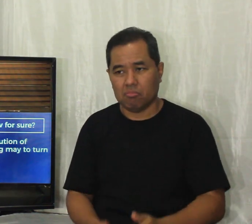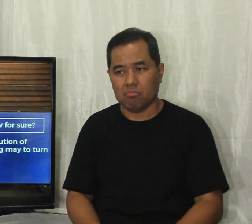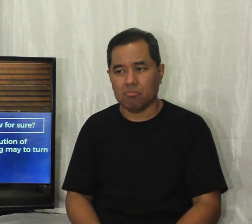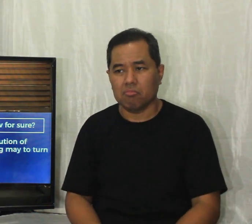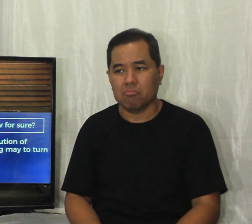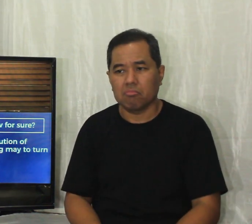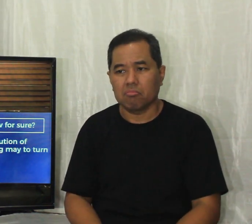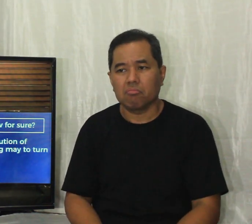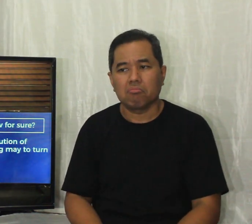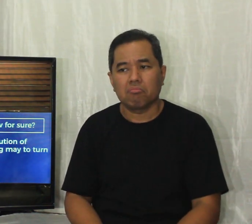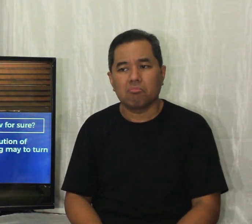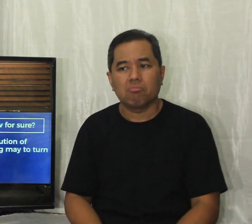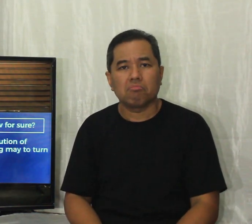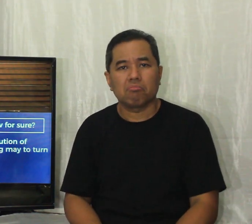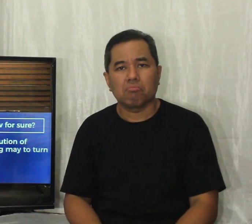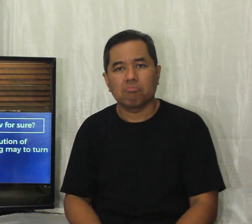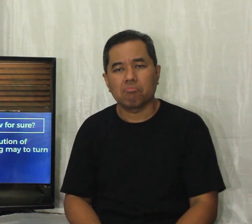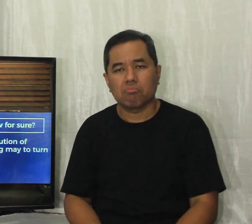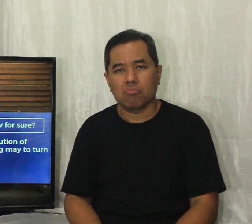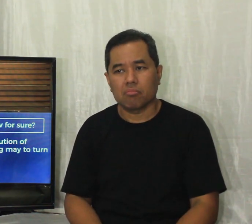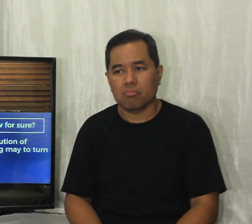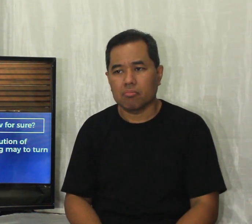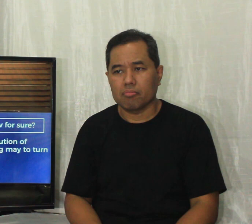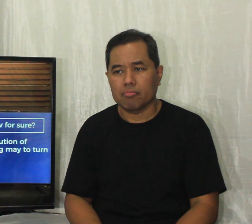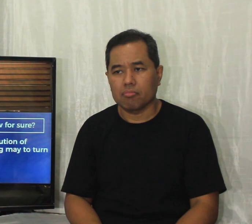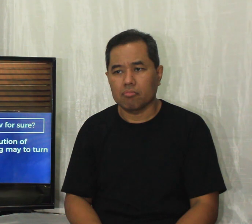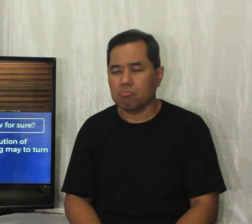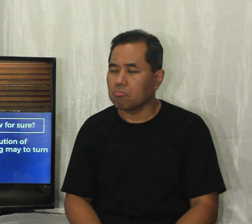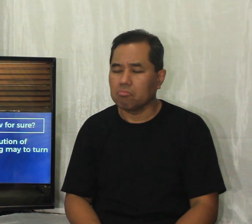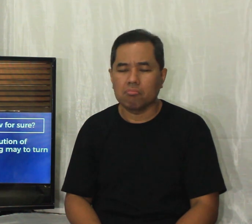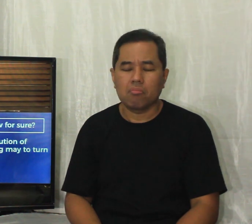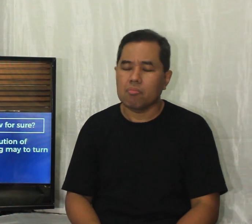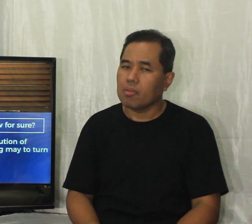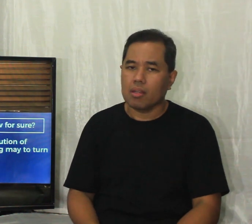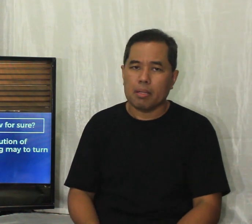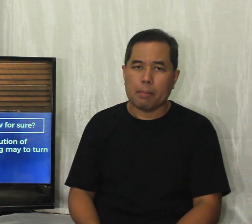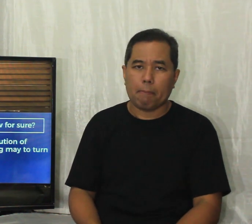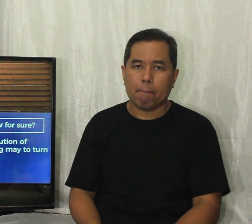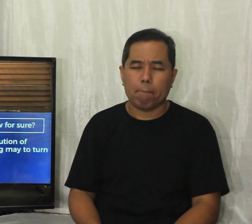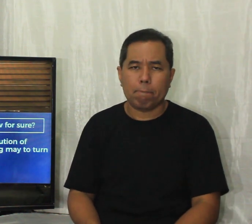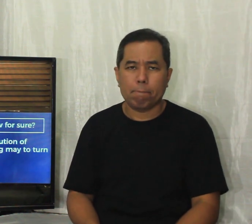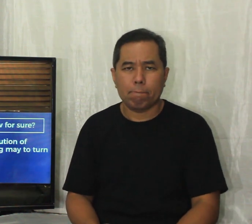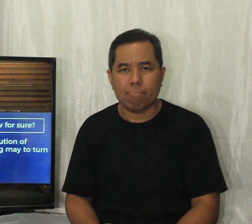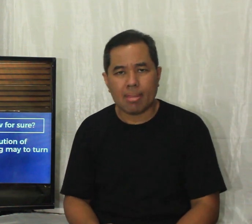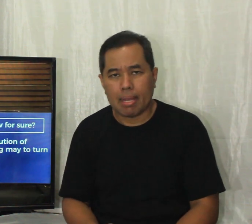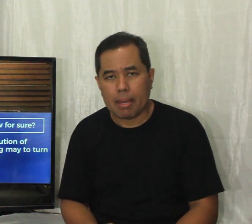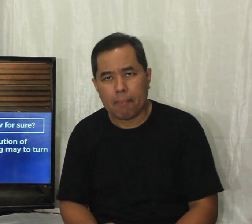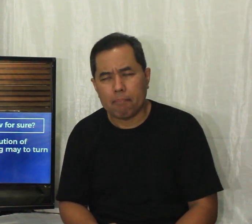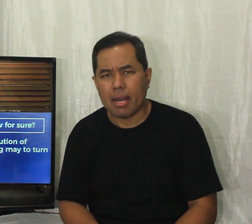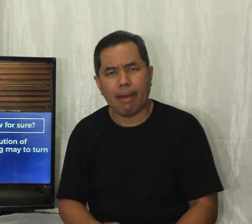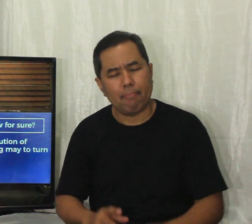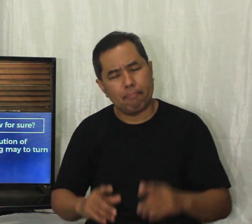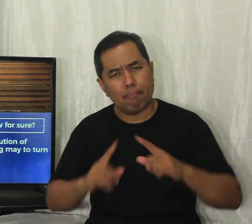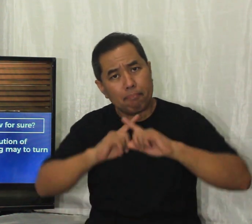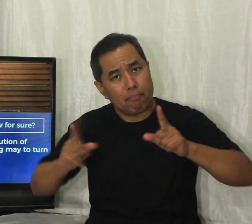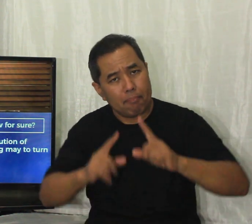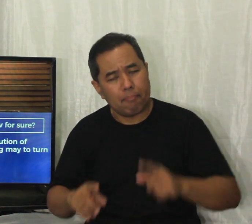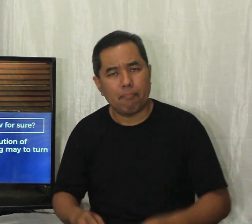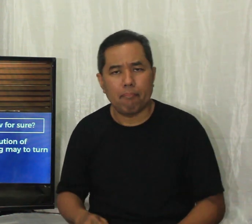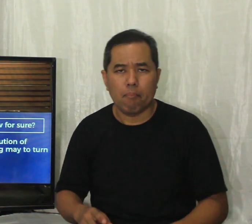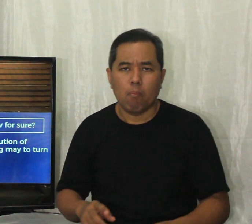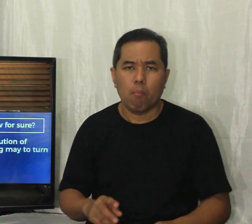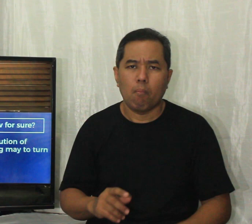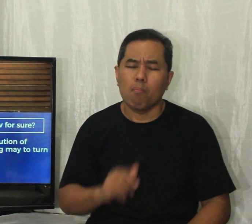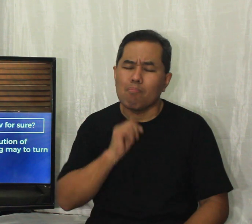of the interesting things is, it's not happening in all countries where there are Christians. So that may be an indicator that